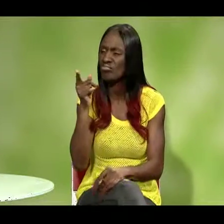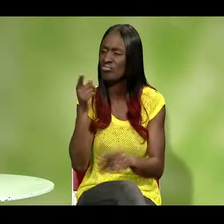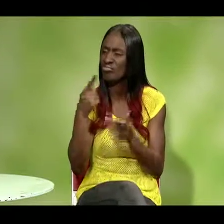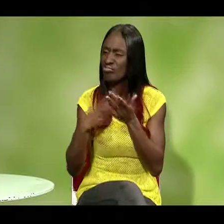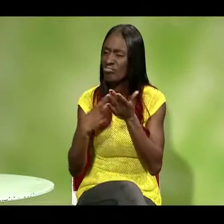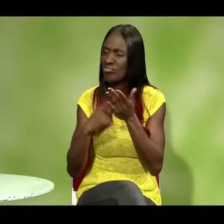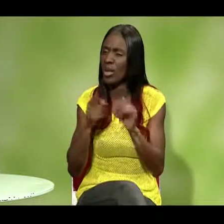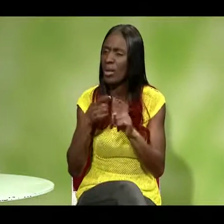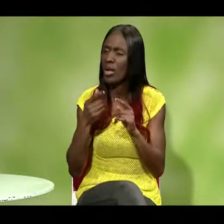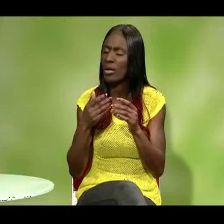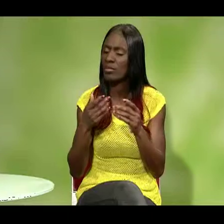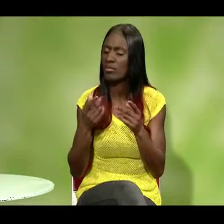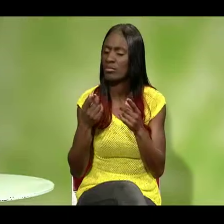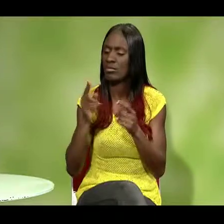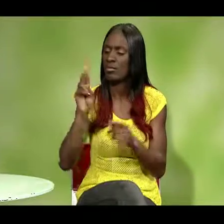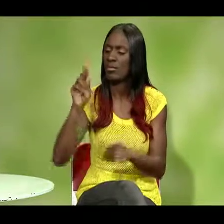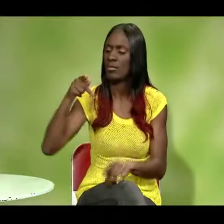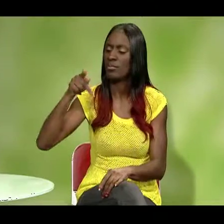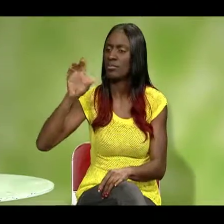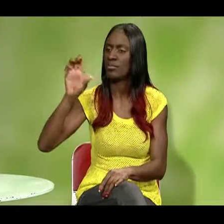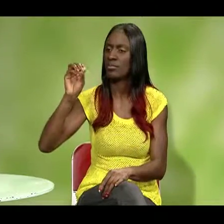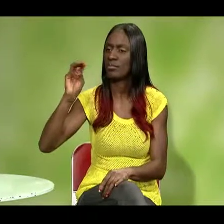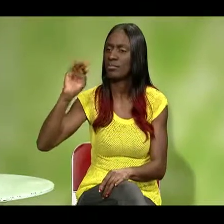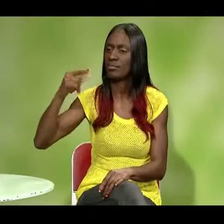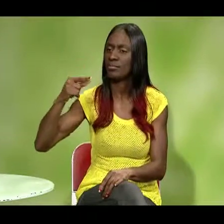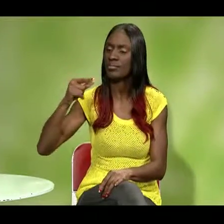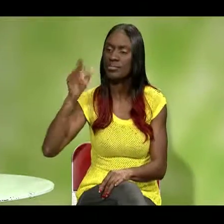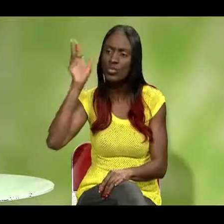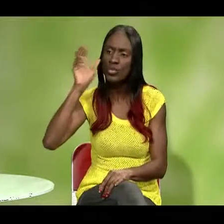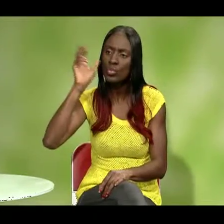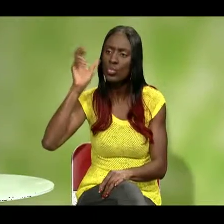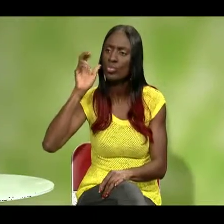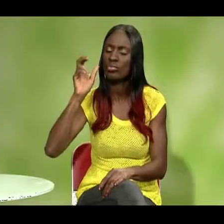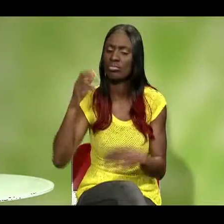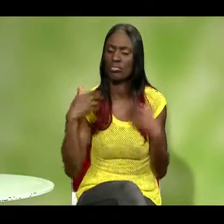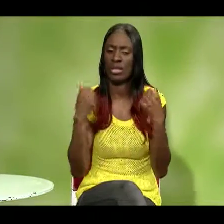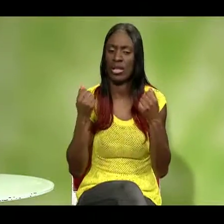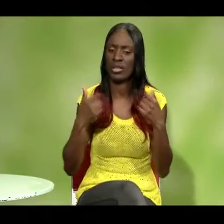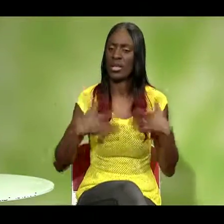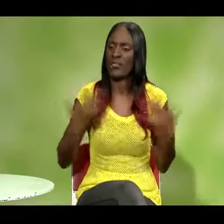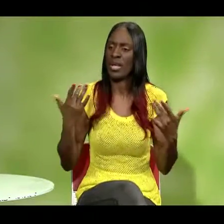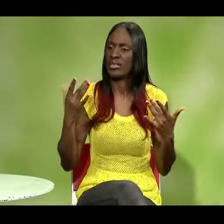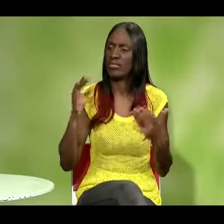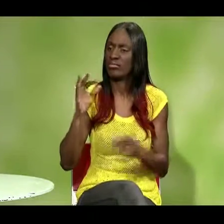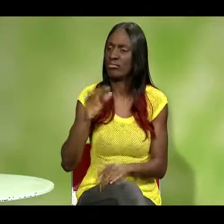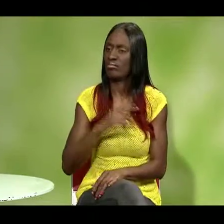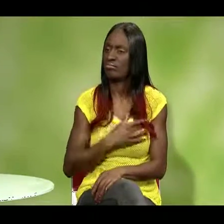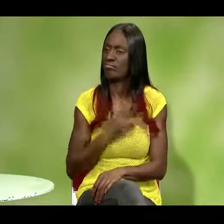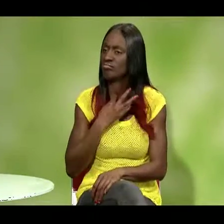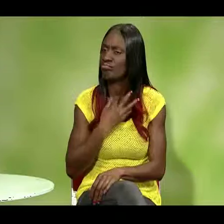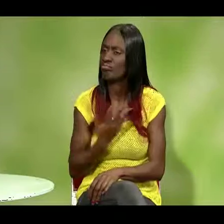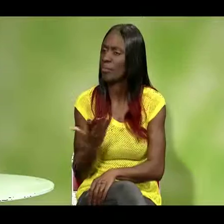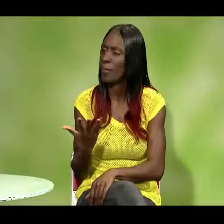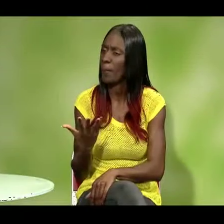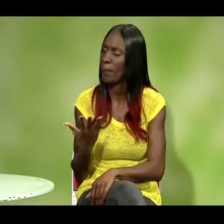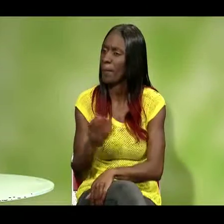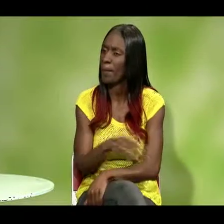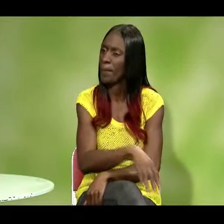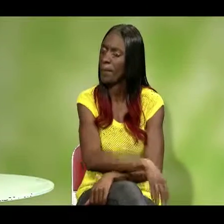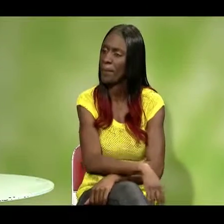Hmm. So there's an event that's coming up, and I think you were